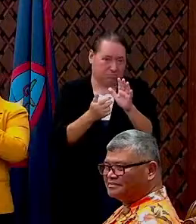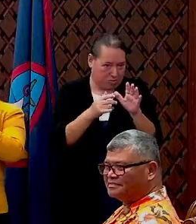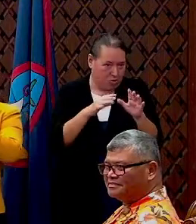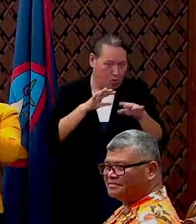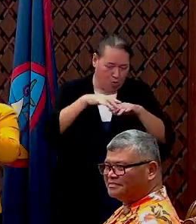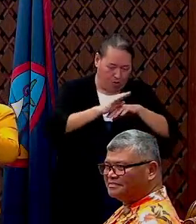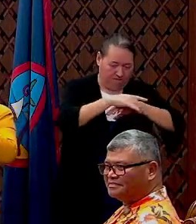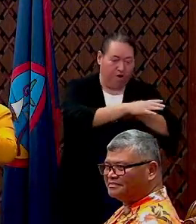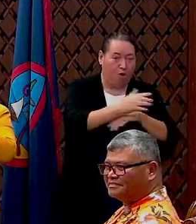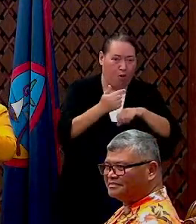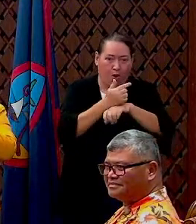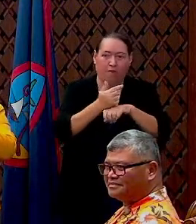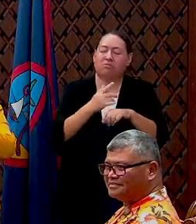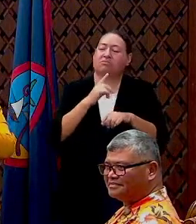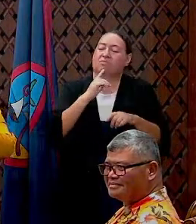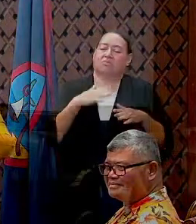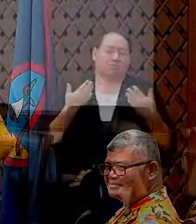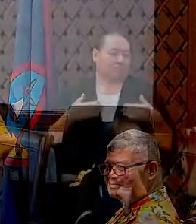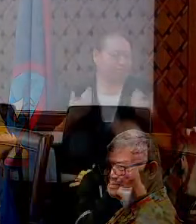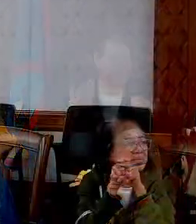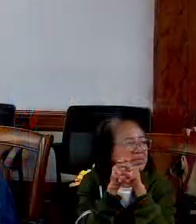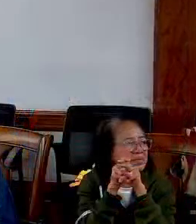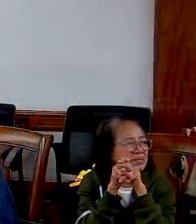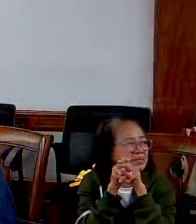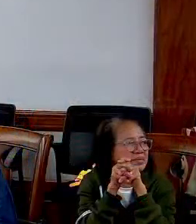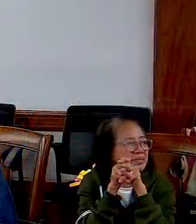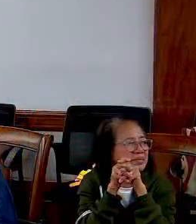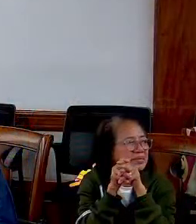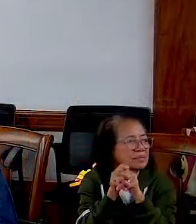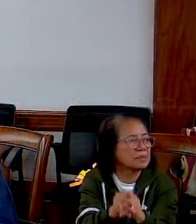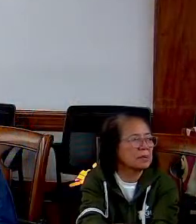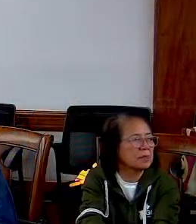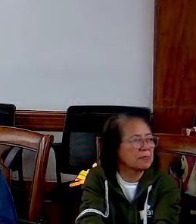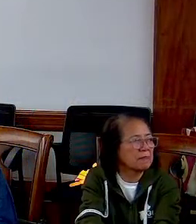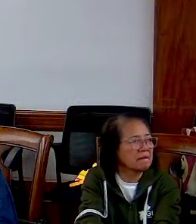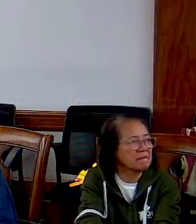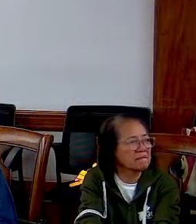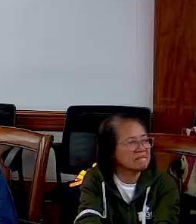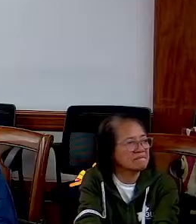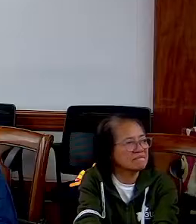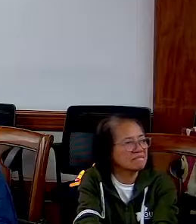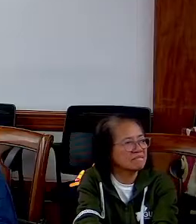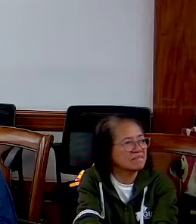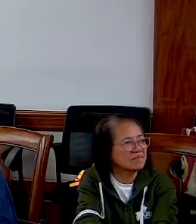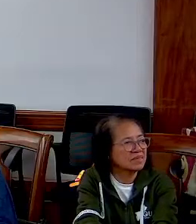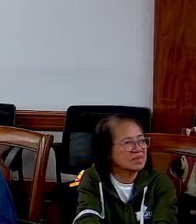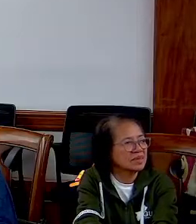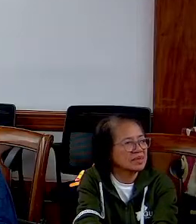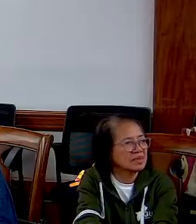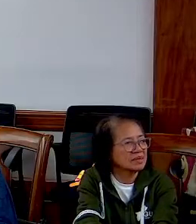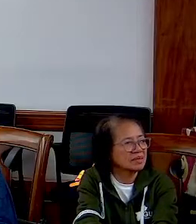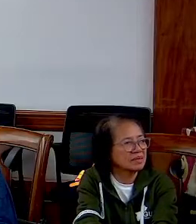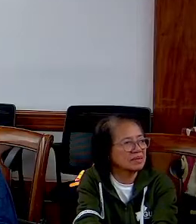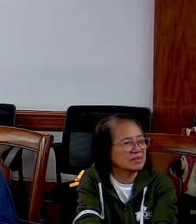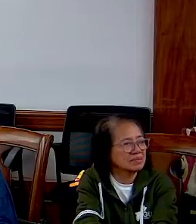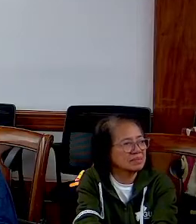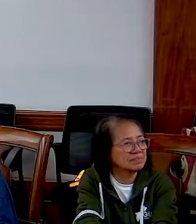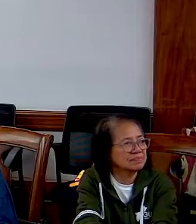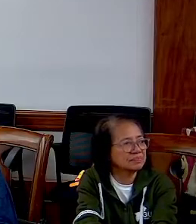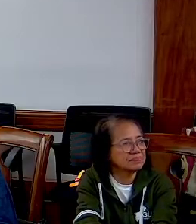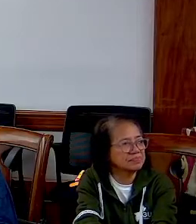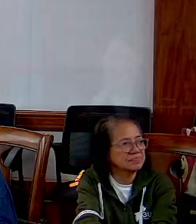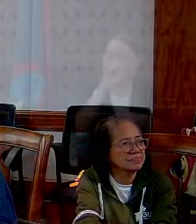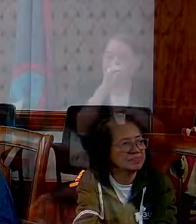Guam. So we're very happy and excited to have her. Mr. Alan Borja, who's been working for the government for over